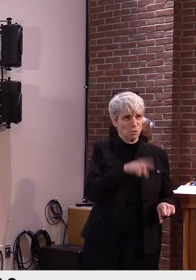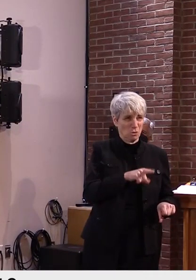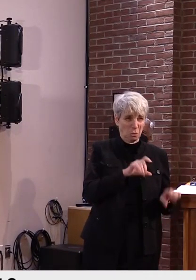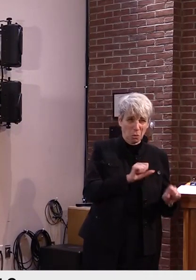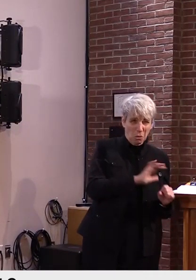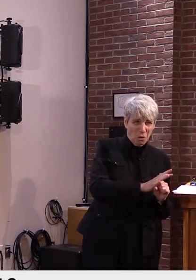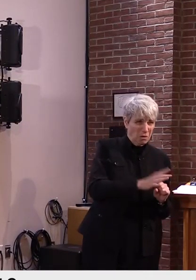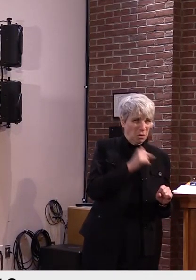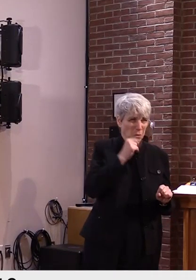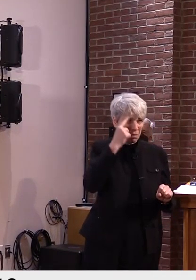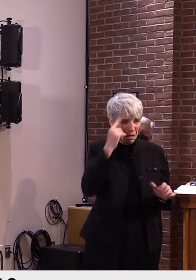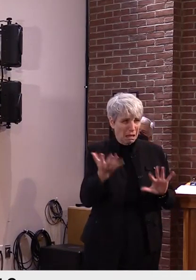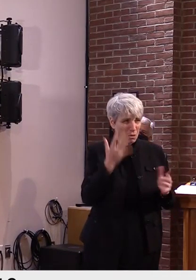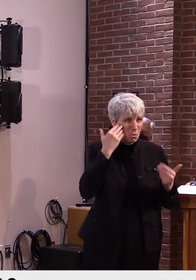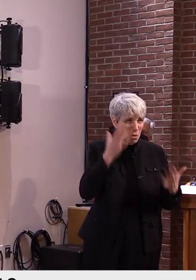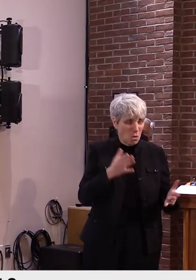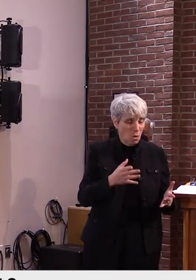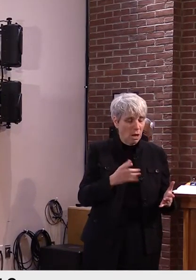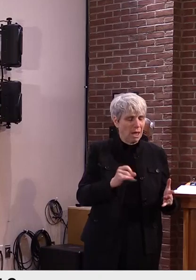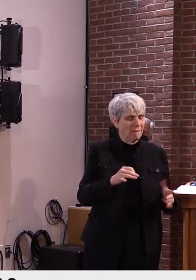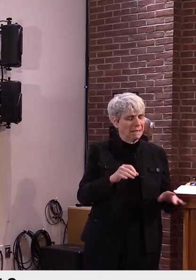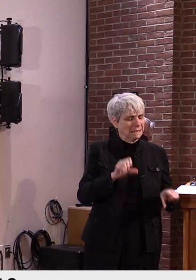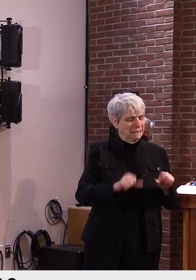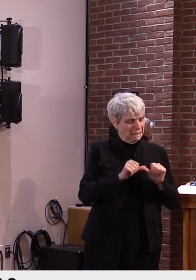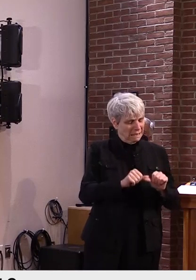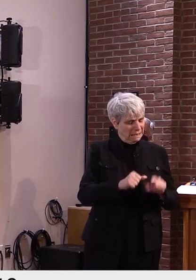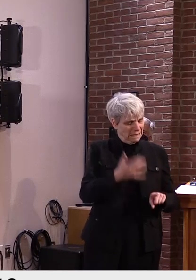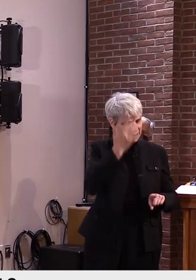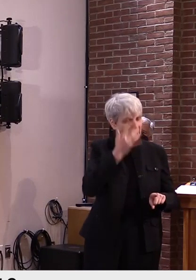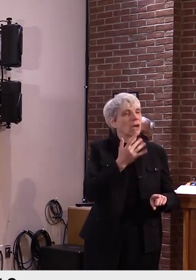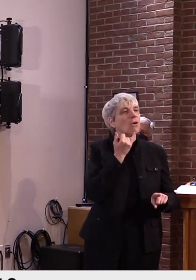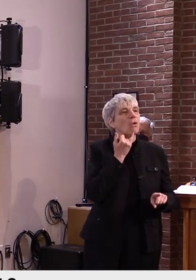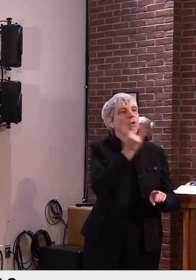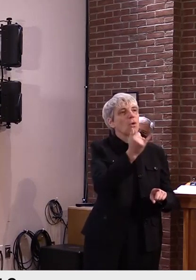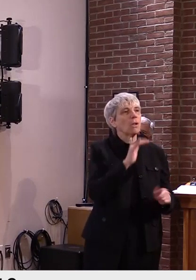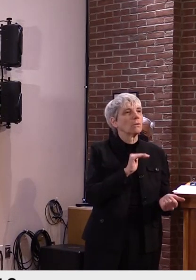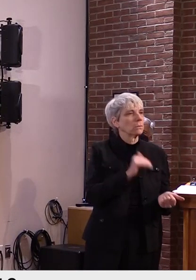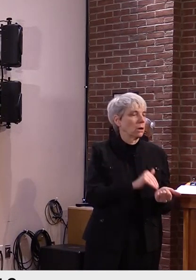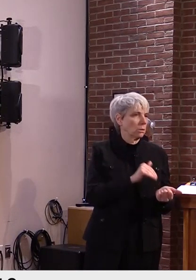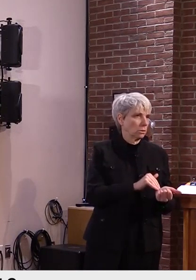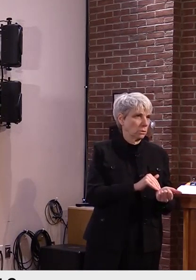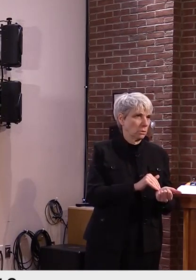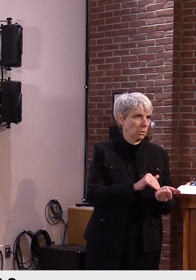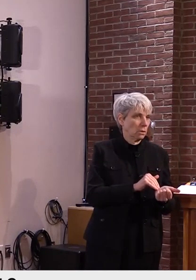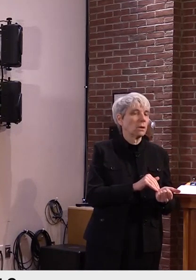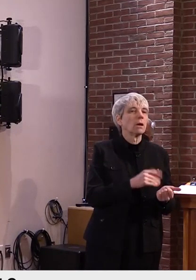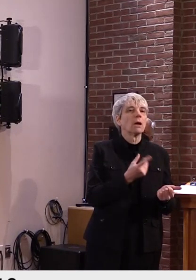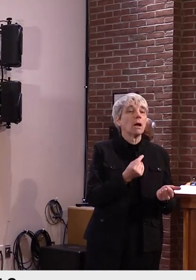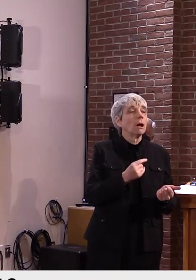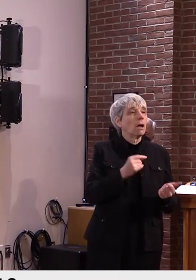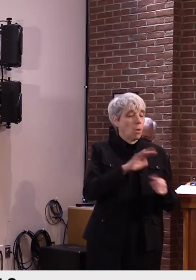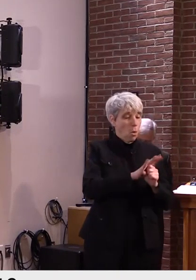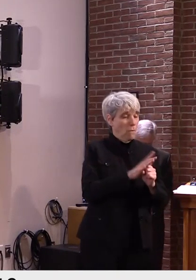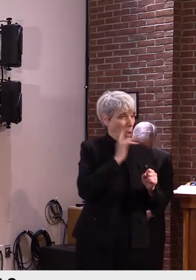child's pediatrician for advice. You can find a list of the symptoms at our website,